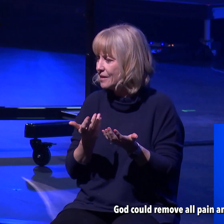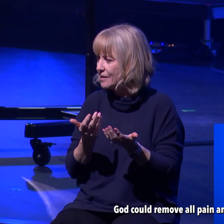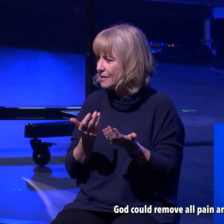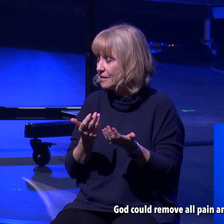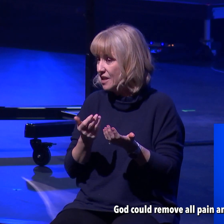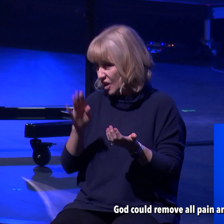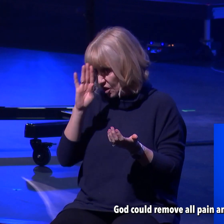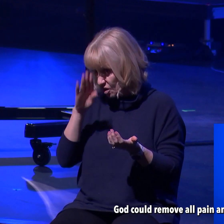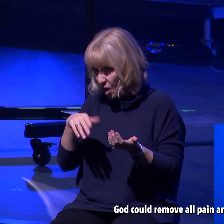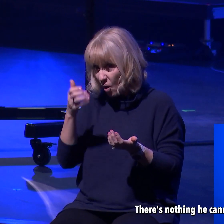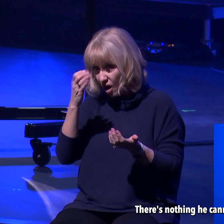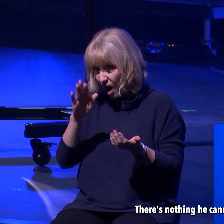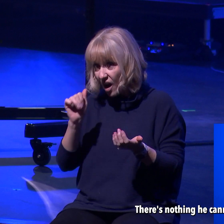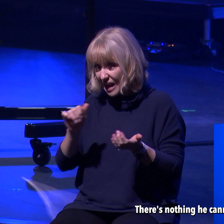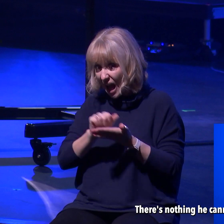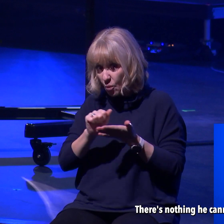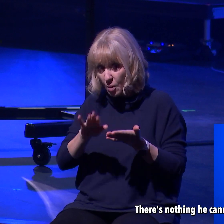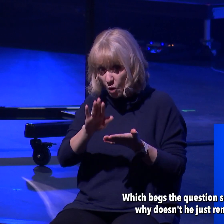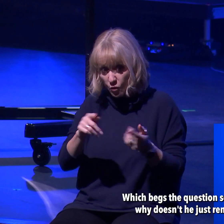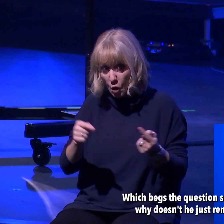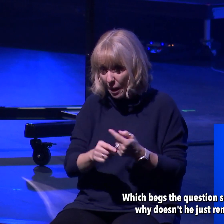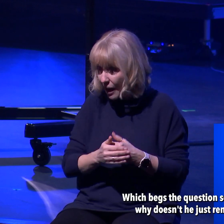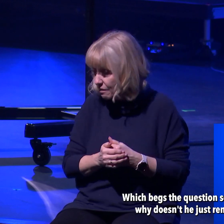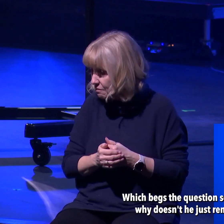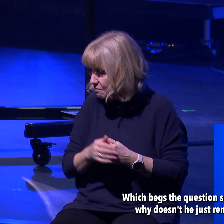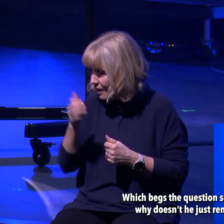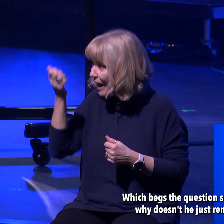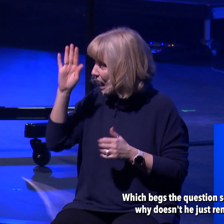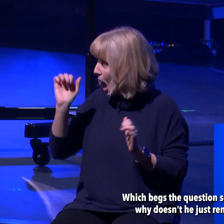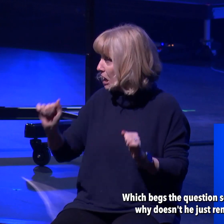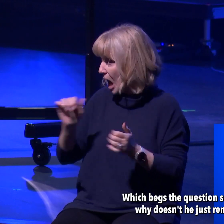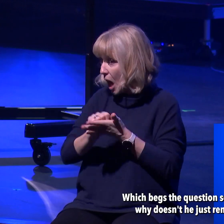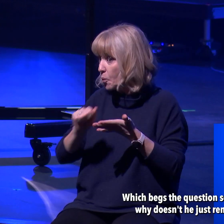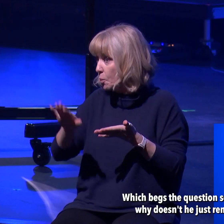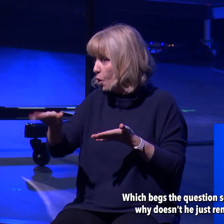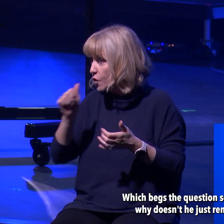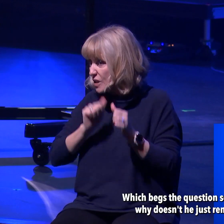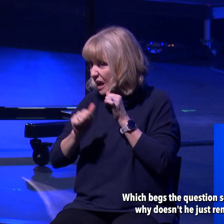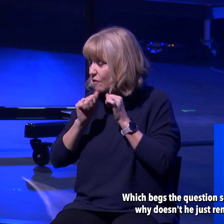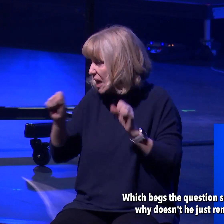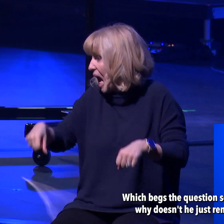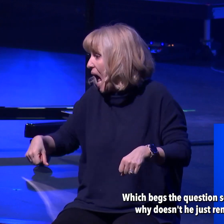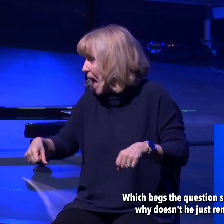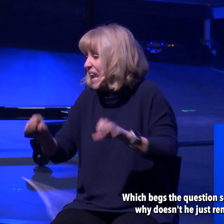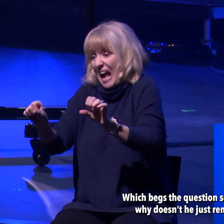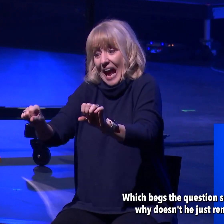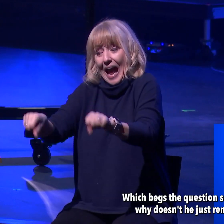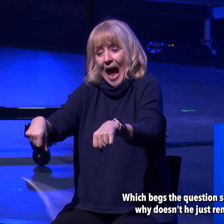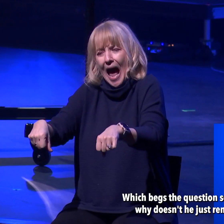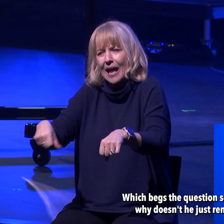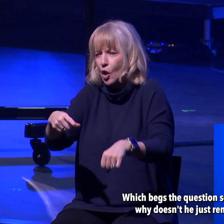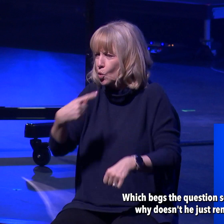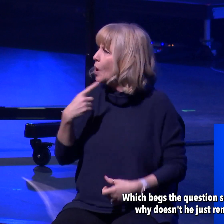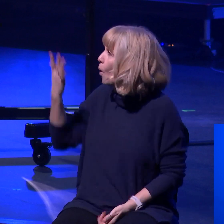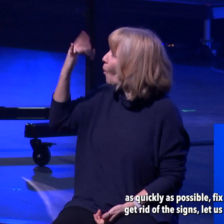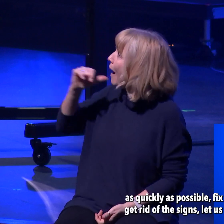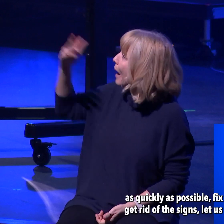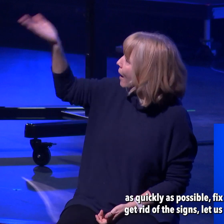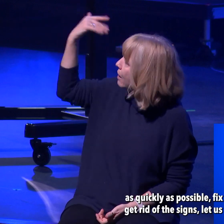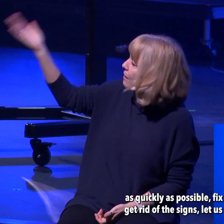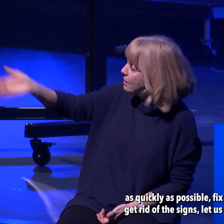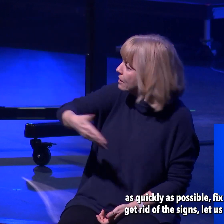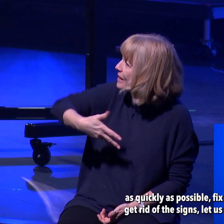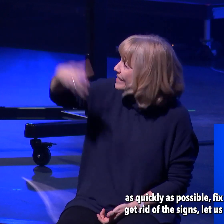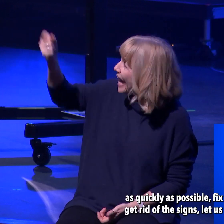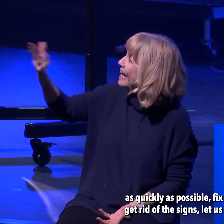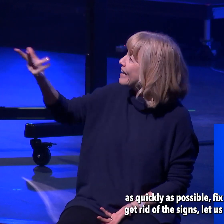pain and suffering. There's nothing he cannot do, which begs the question sometimes, why doesn't he just remove it as